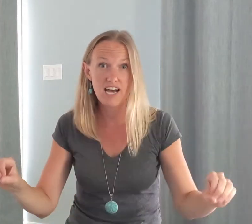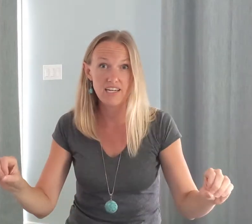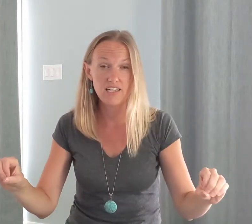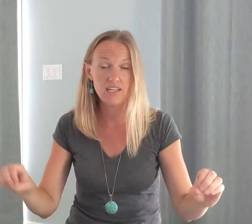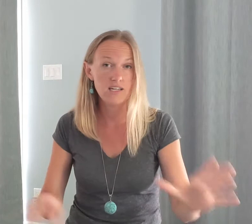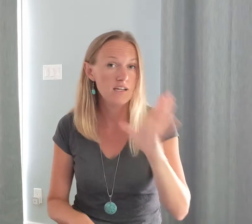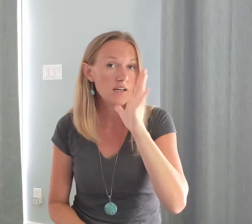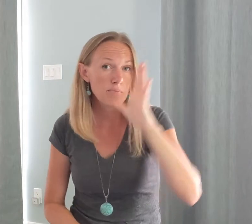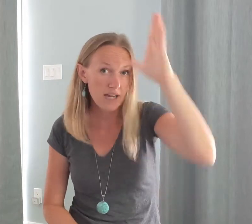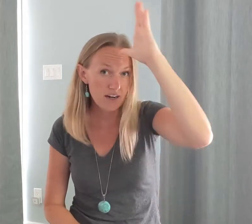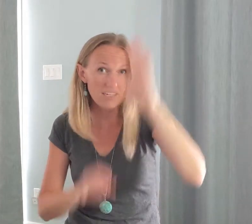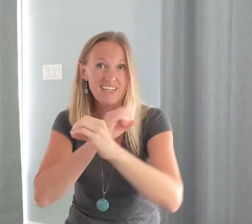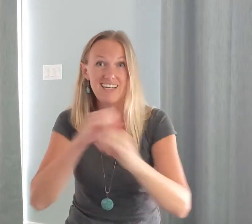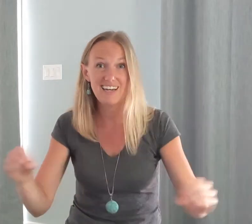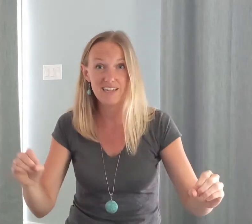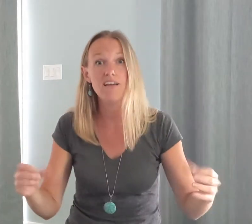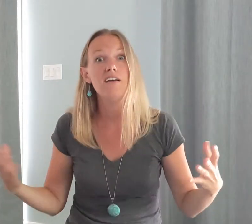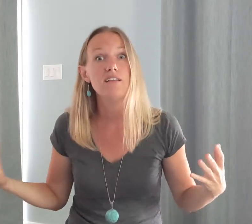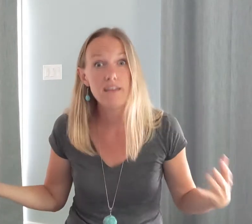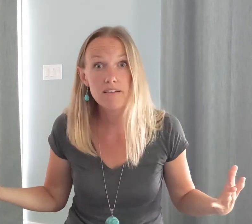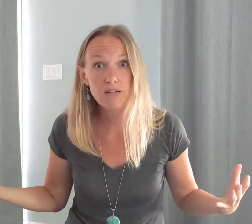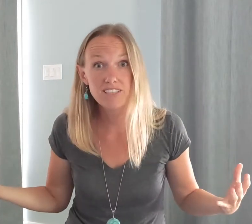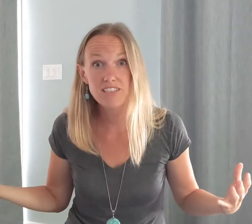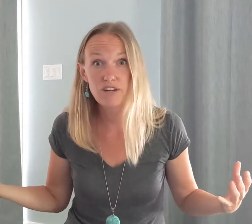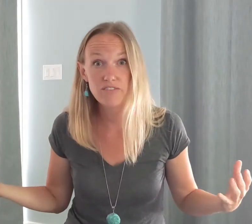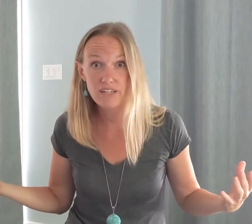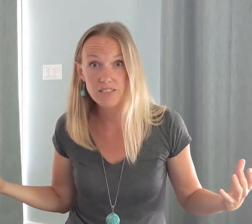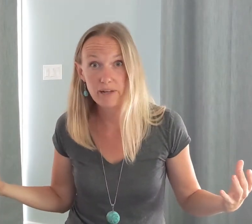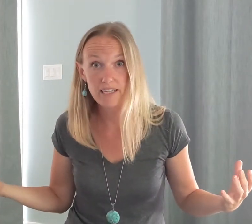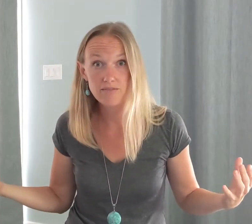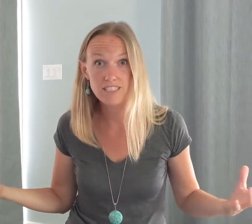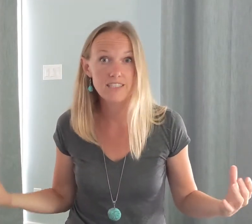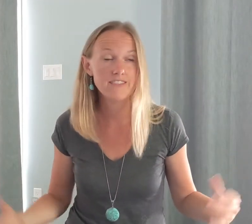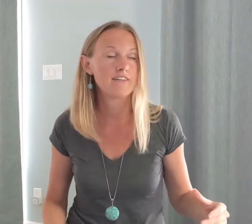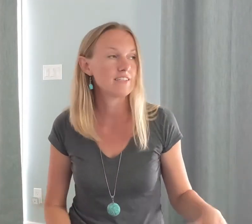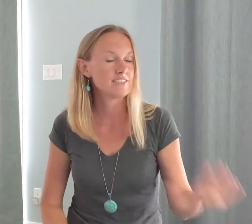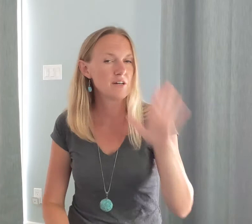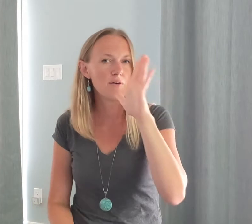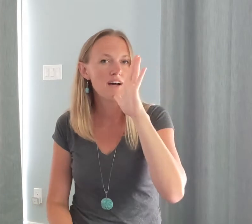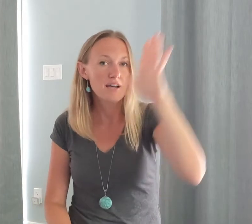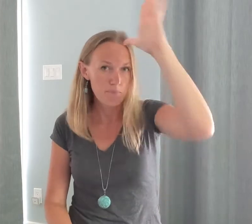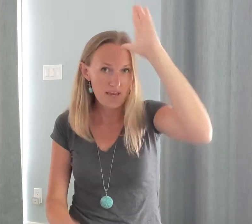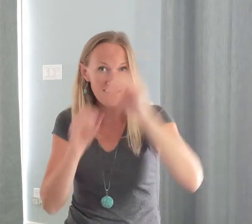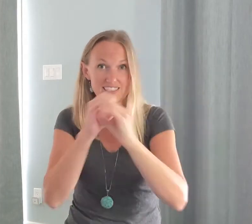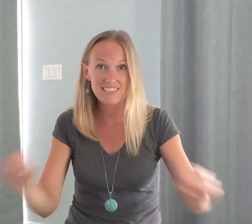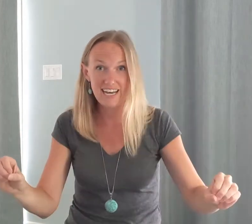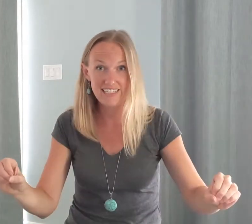none. Parent, none. The other option is you have to finger spell it, which is even tougher. So parent, none.